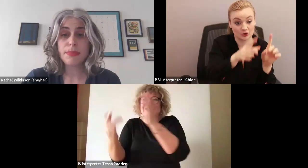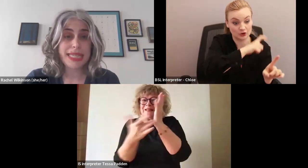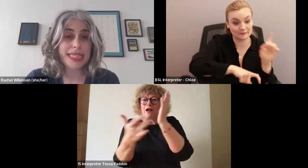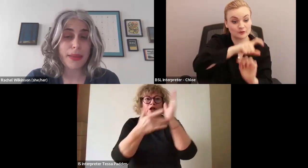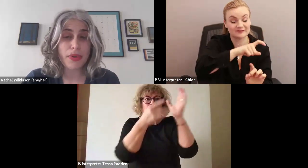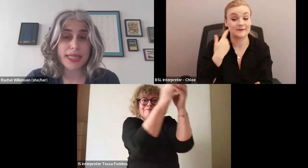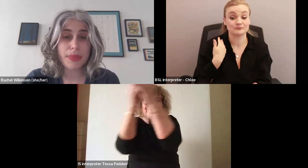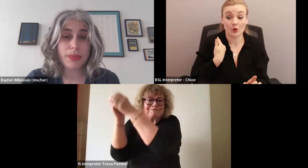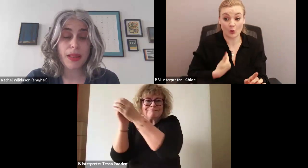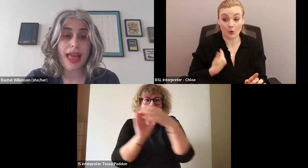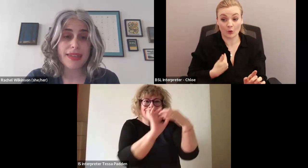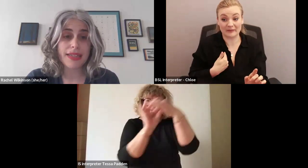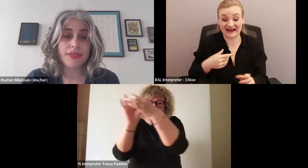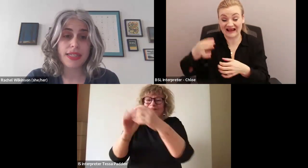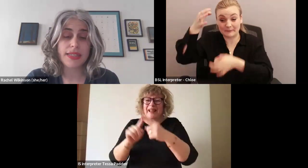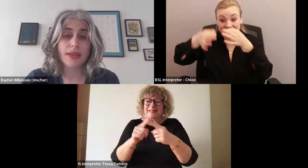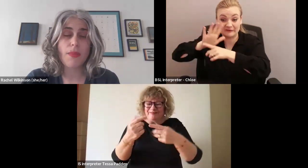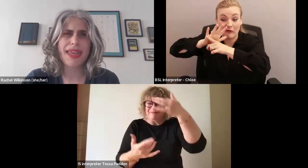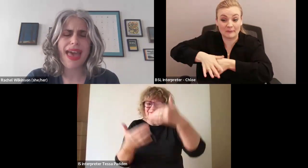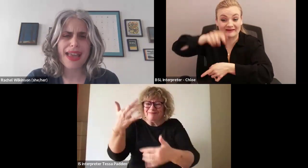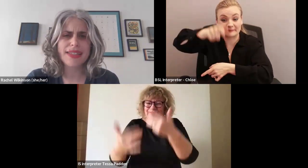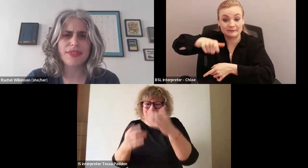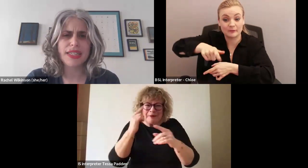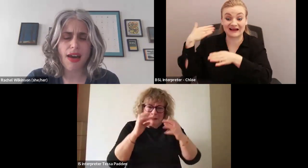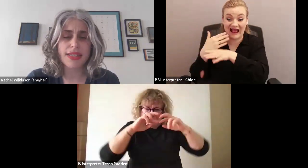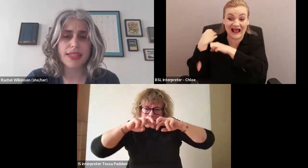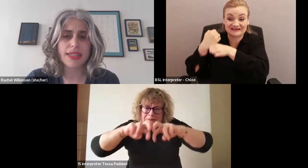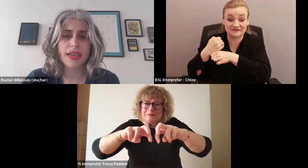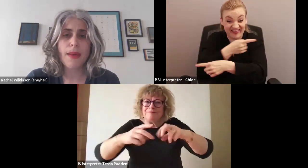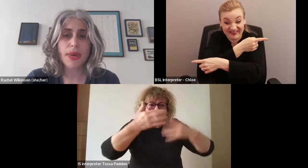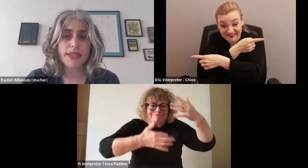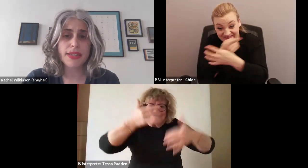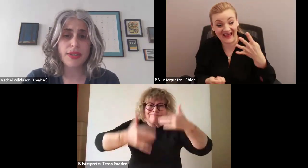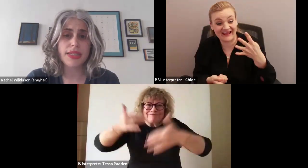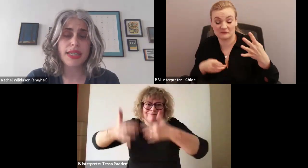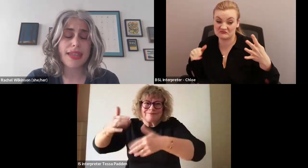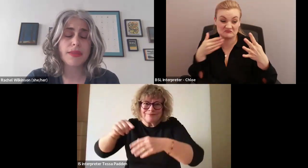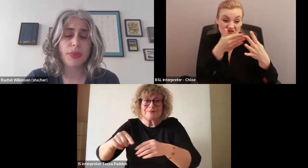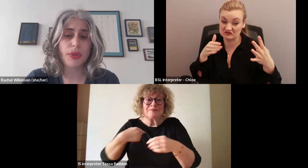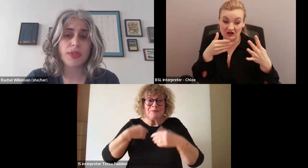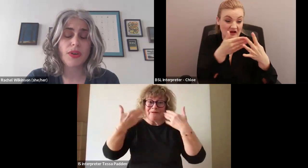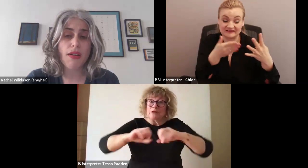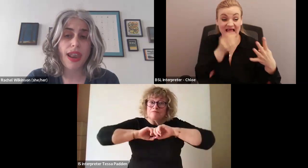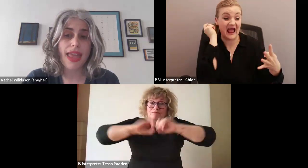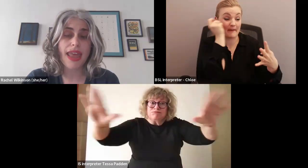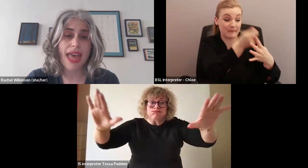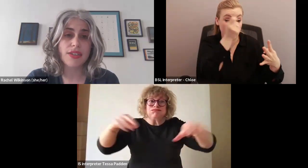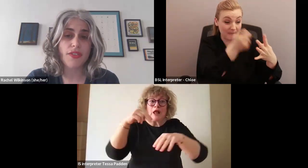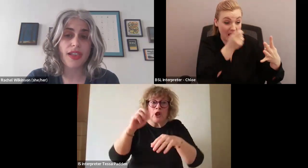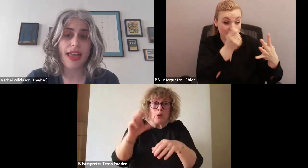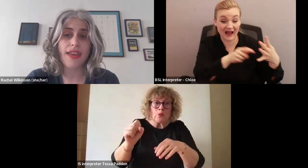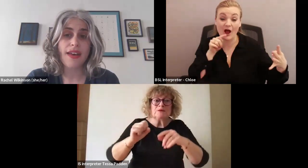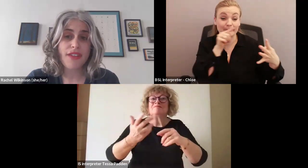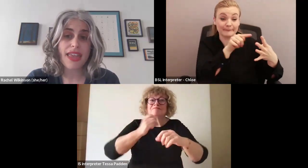women, politically oppressed people and activists are being actively targeted, persecuted and abused online